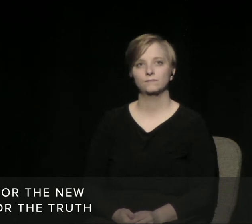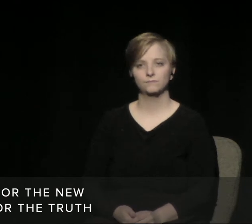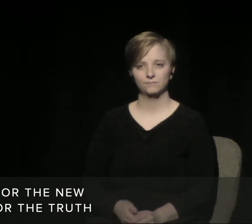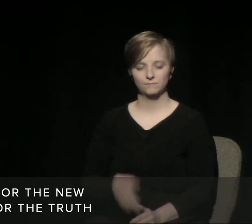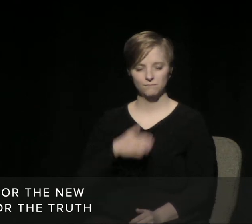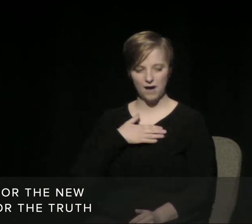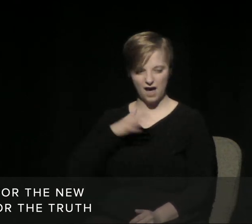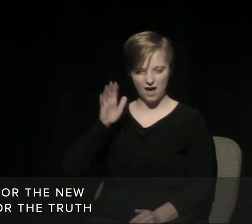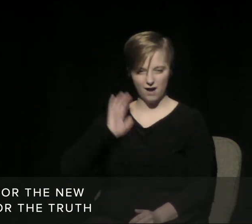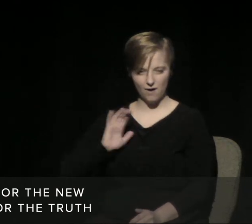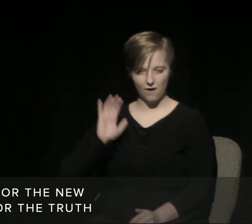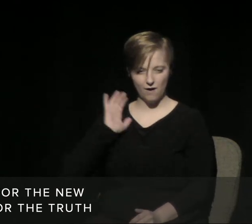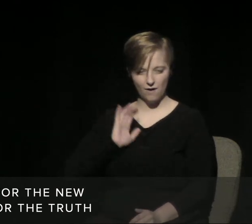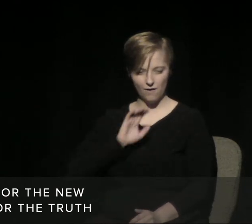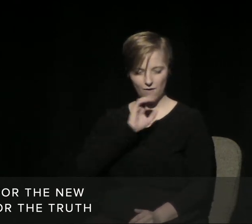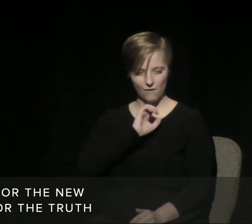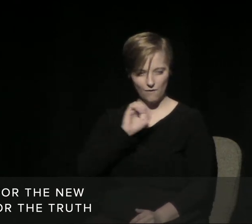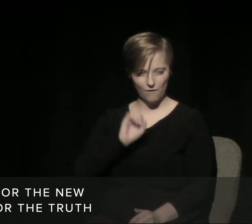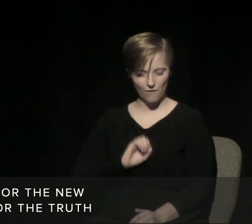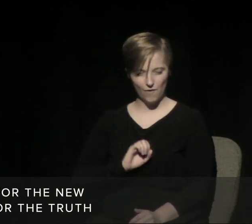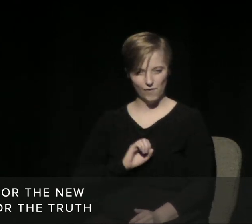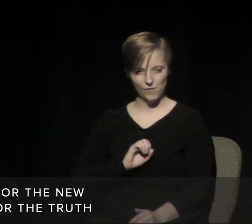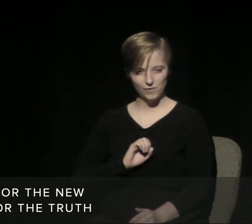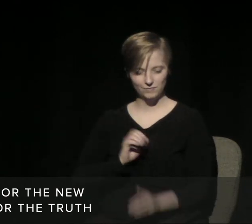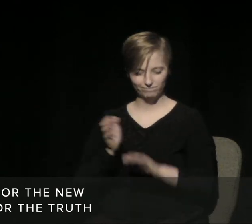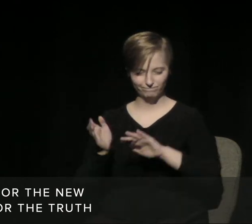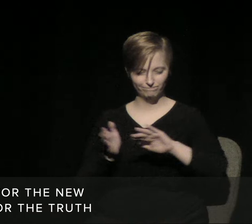I trade old for the